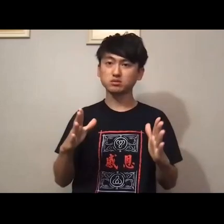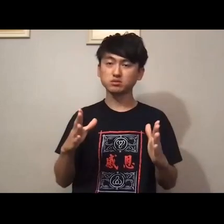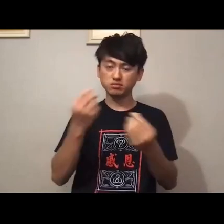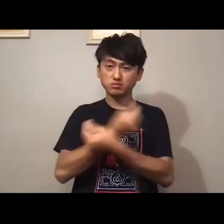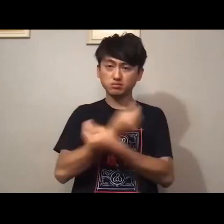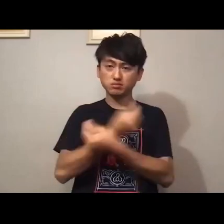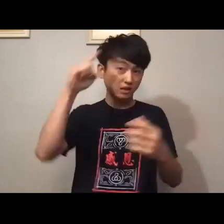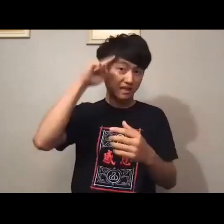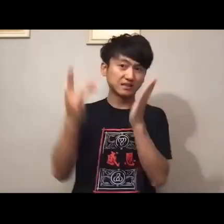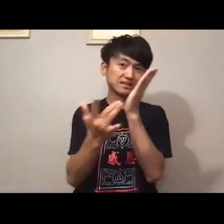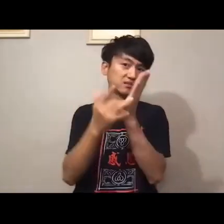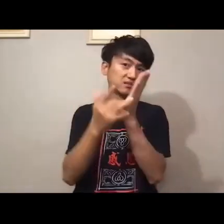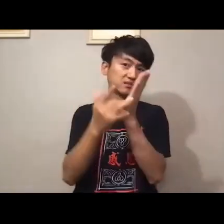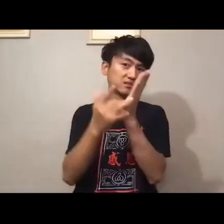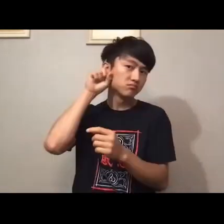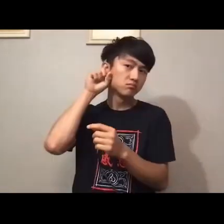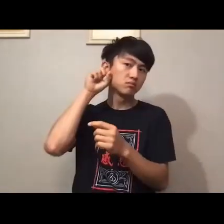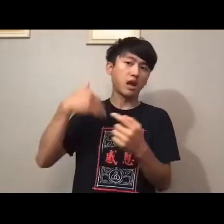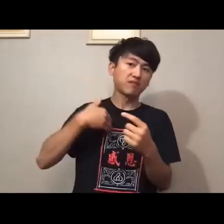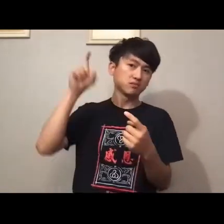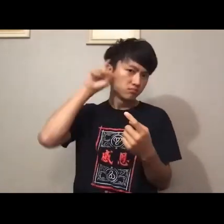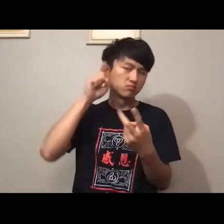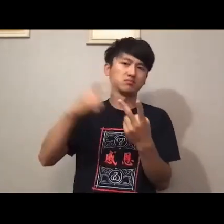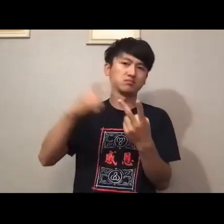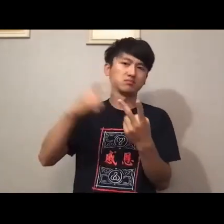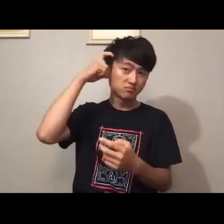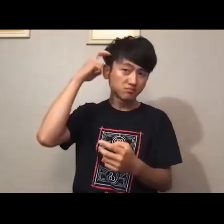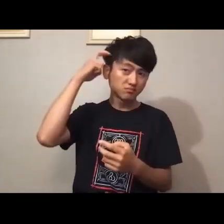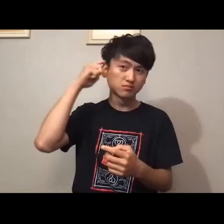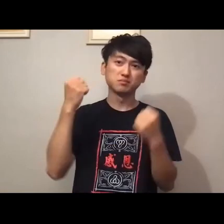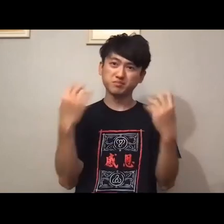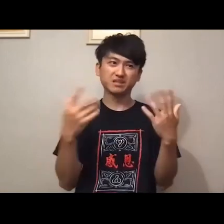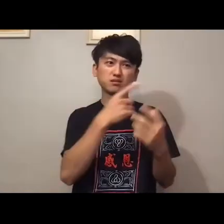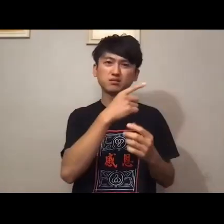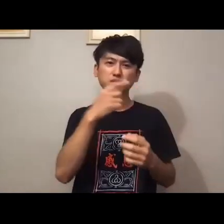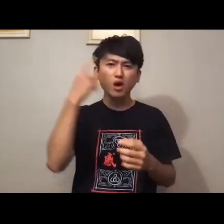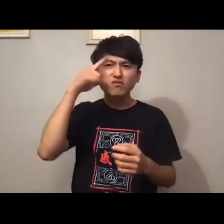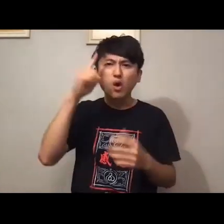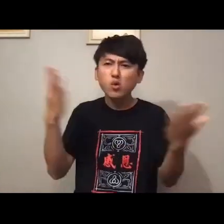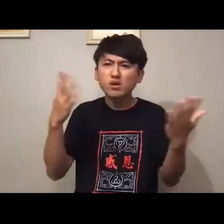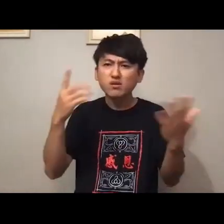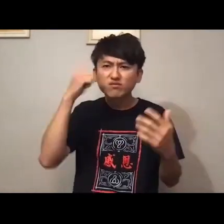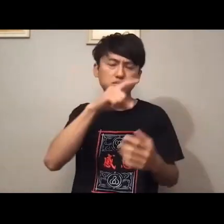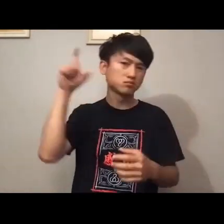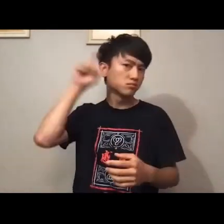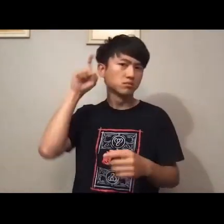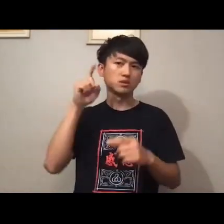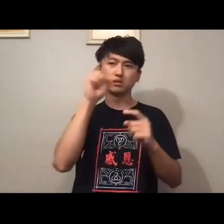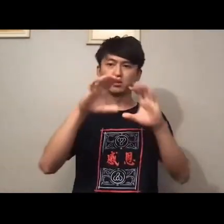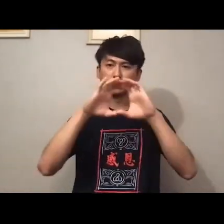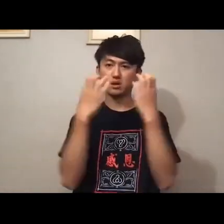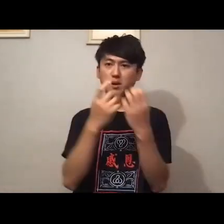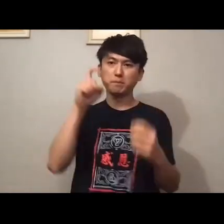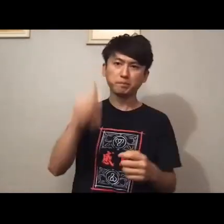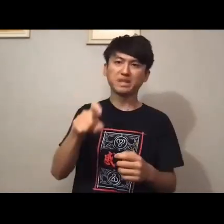kindergarten, from school, with technologies such as hearing aids, lots of kids were wearing hearing